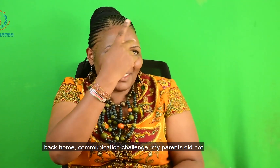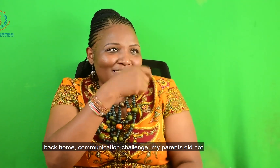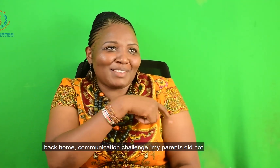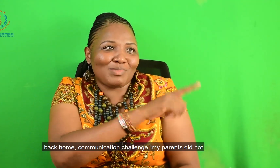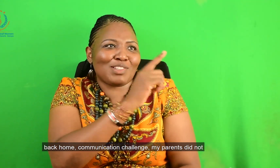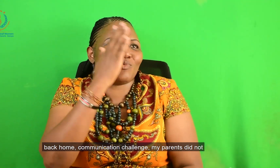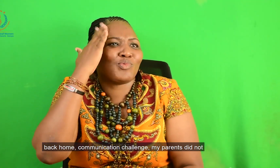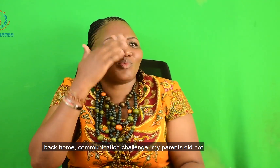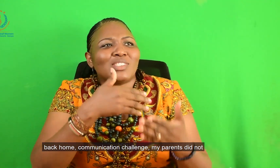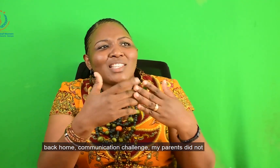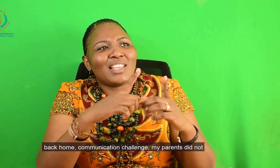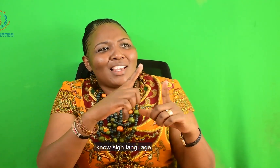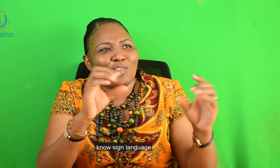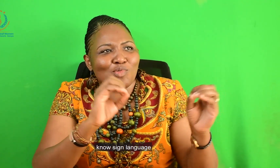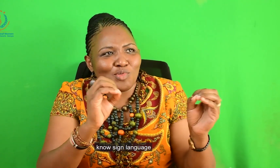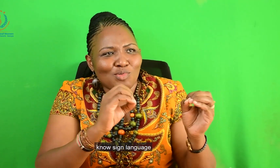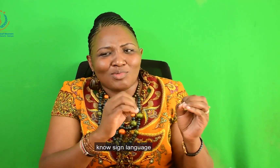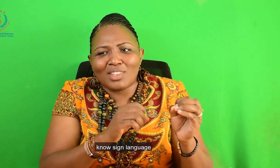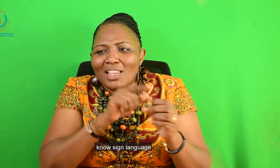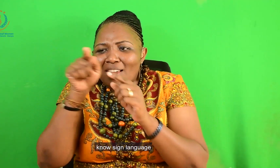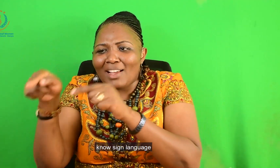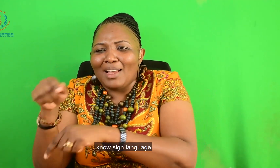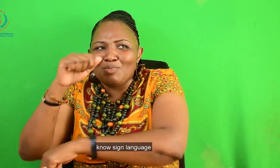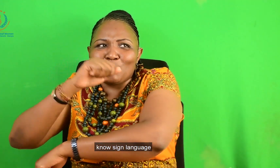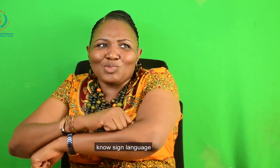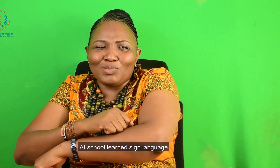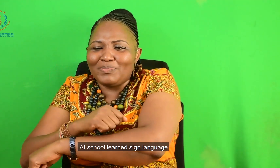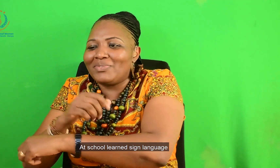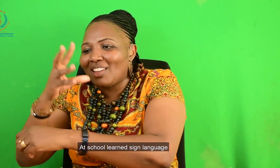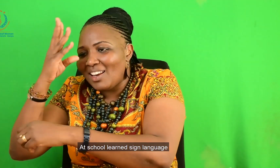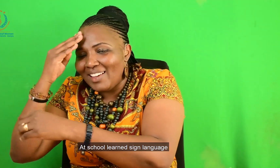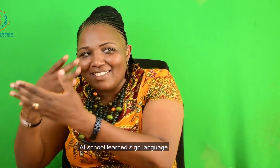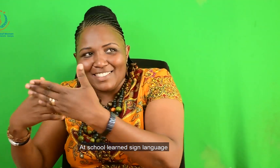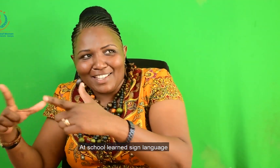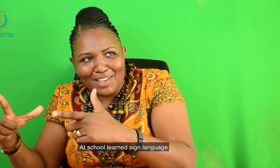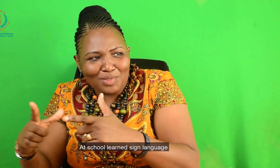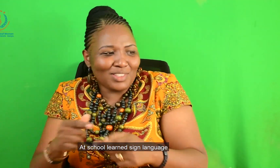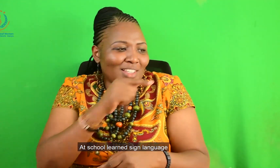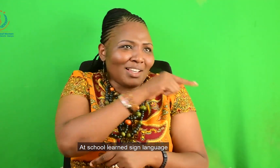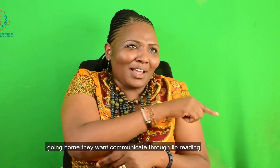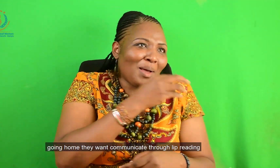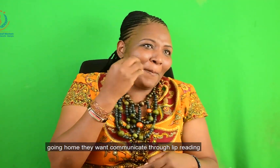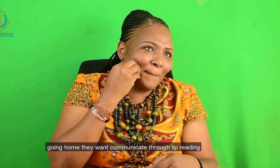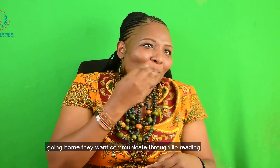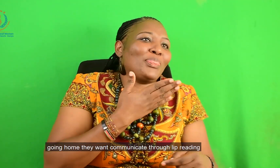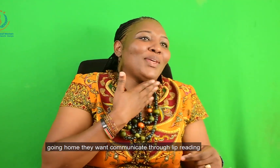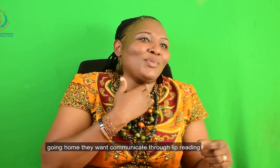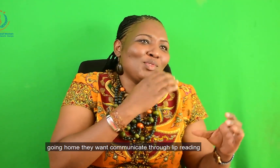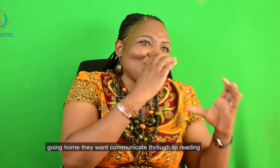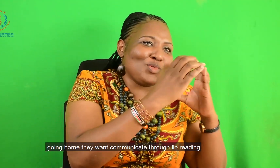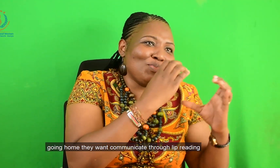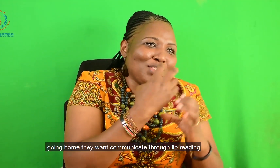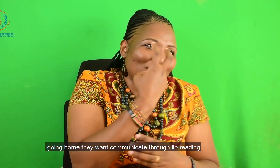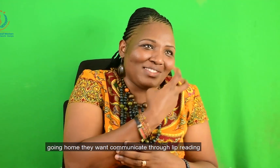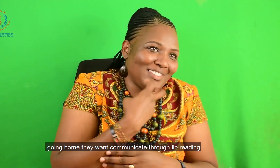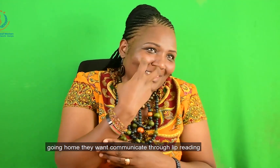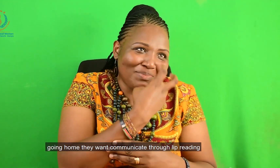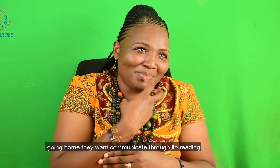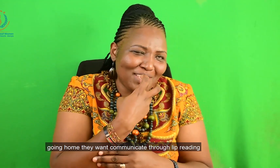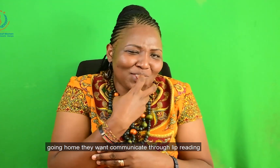my parents did not know sign language. At school, I'm learning sign language. Going home, they want to communicate through lip